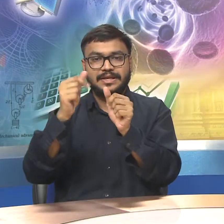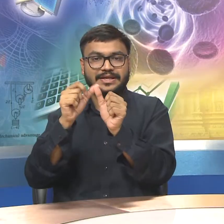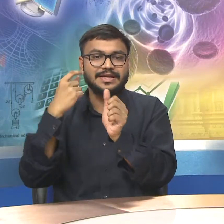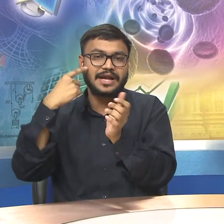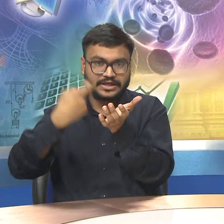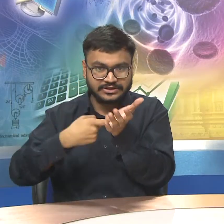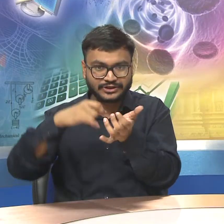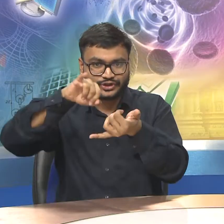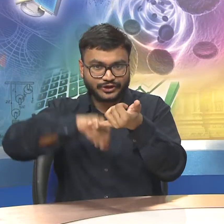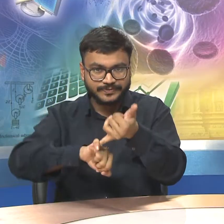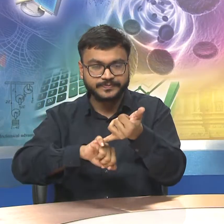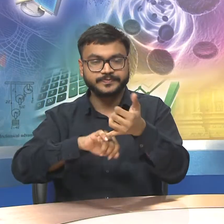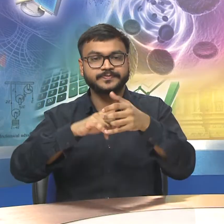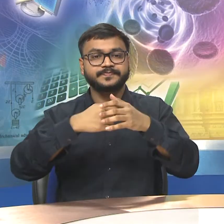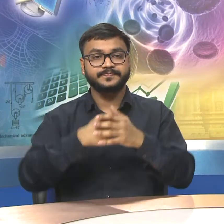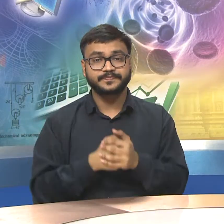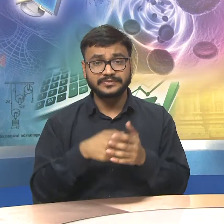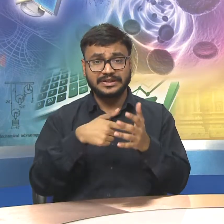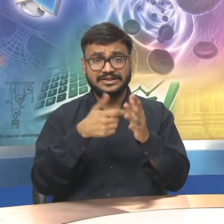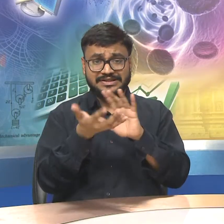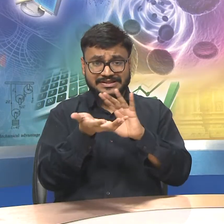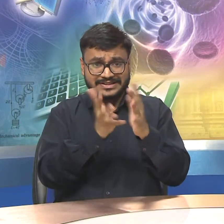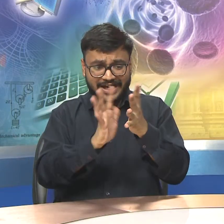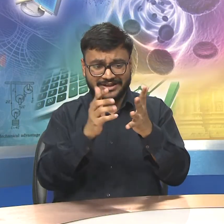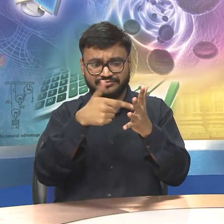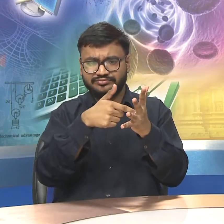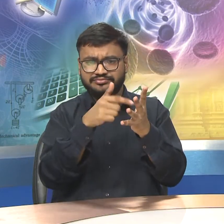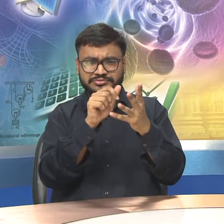because they are different in one part of the sign.